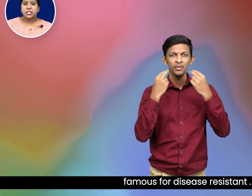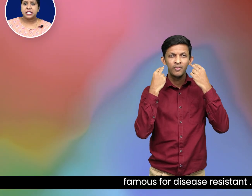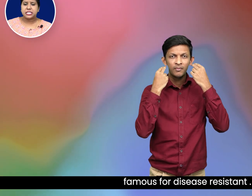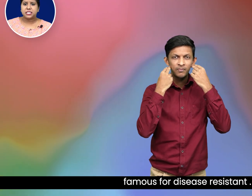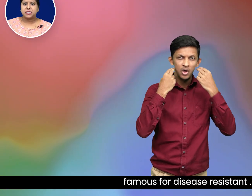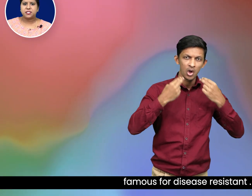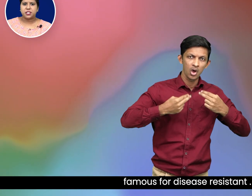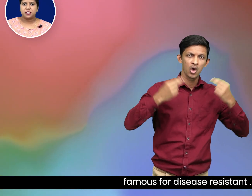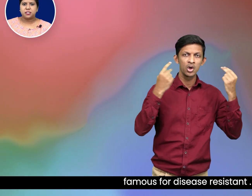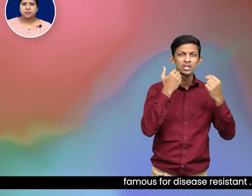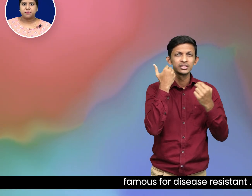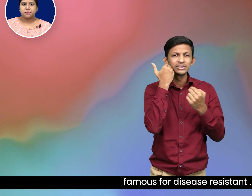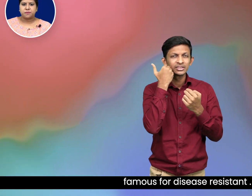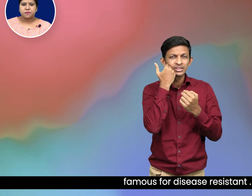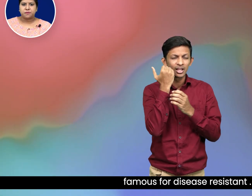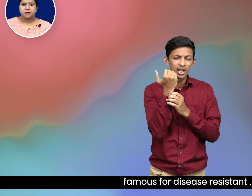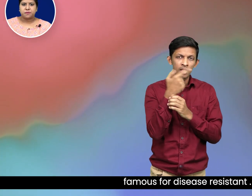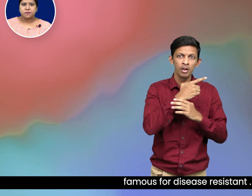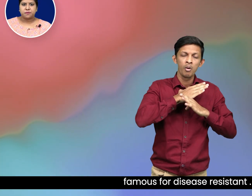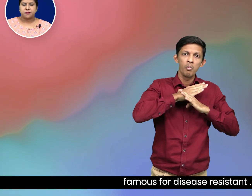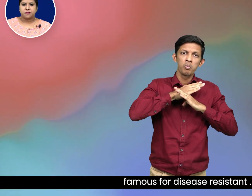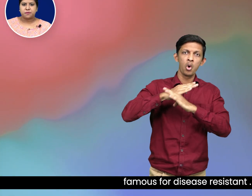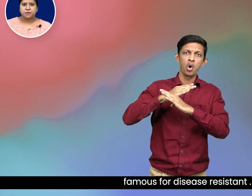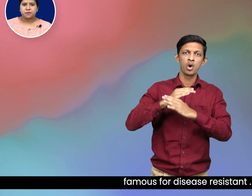famous for disease resistant.